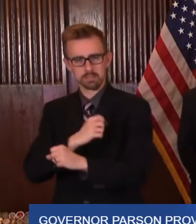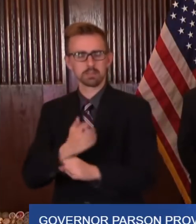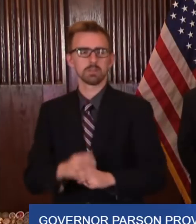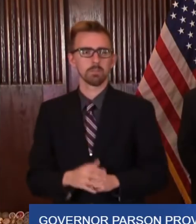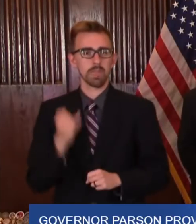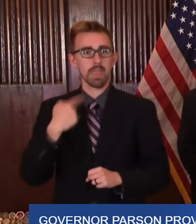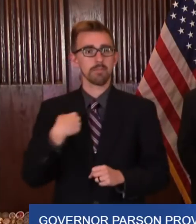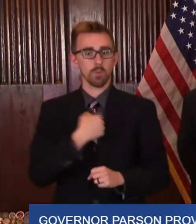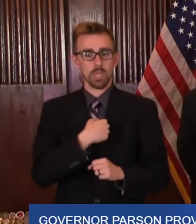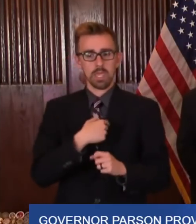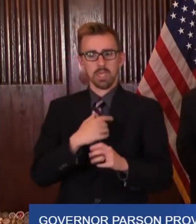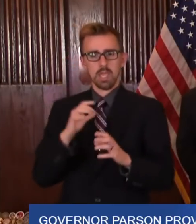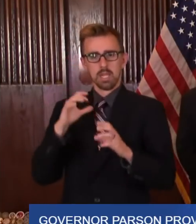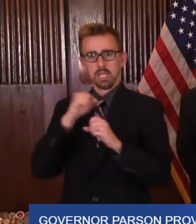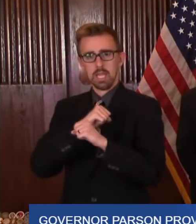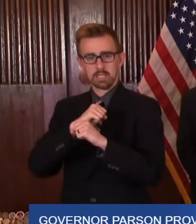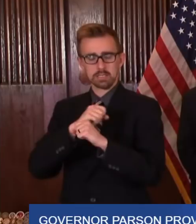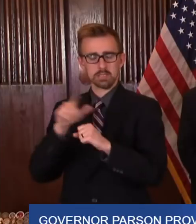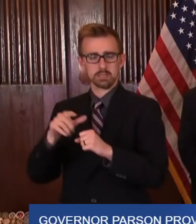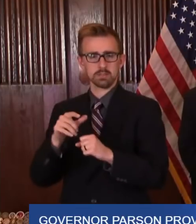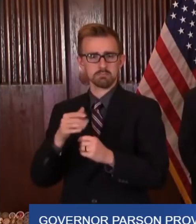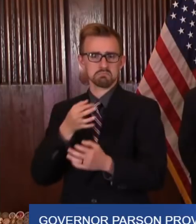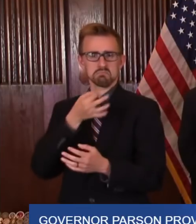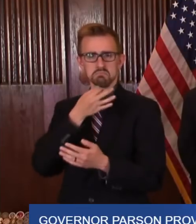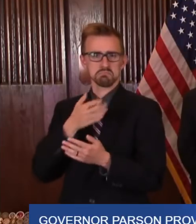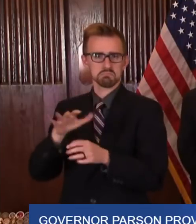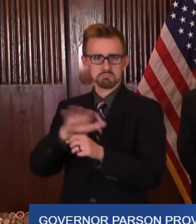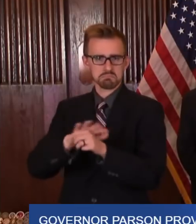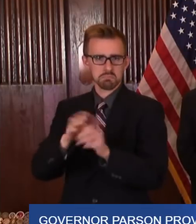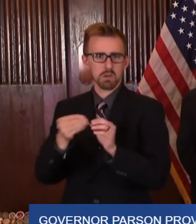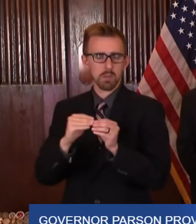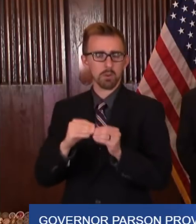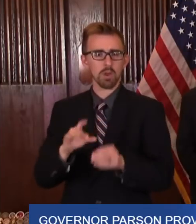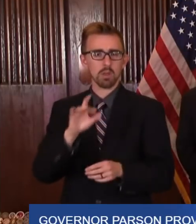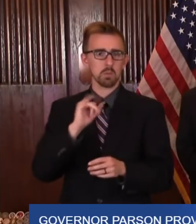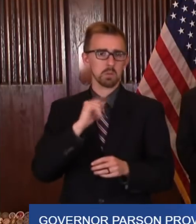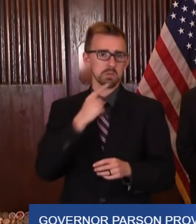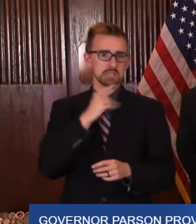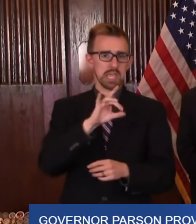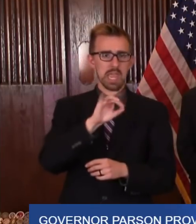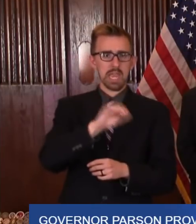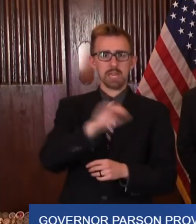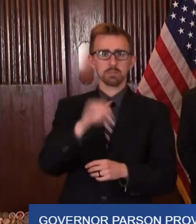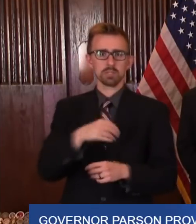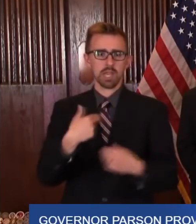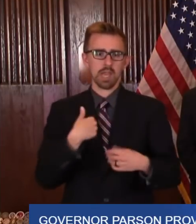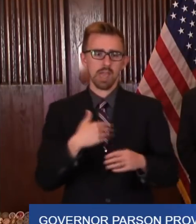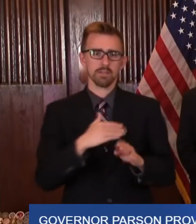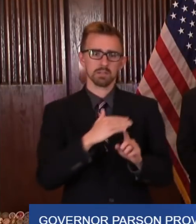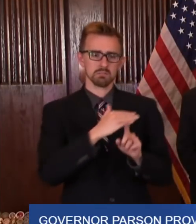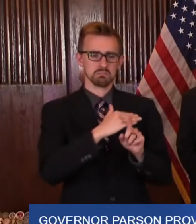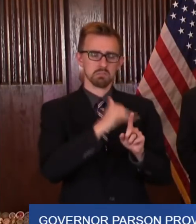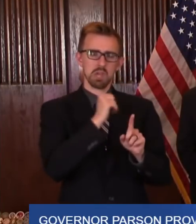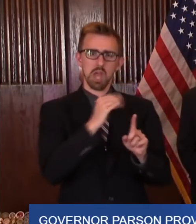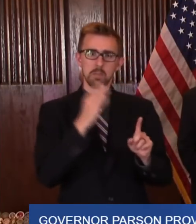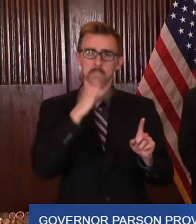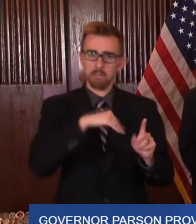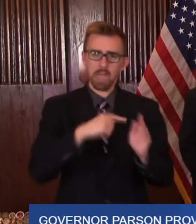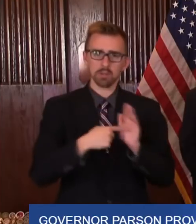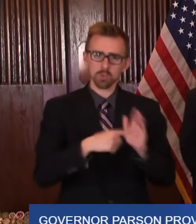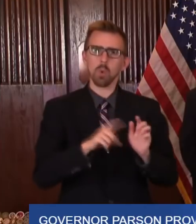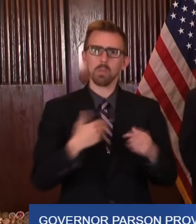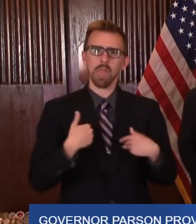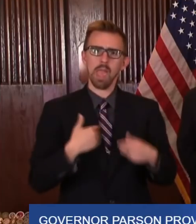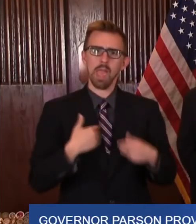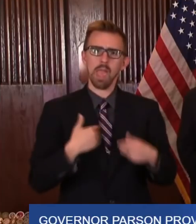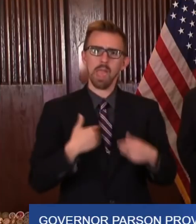were to extrapolate, we would say that 80% of COVID-19 patients have mild symptoms and recover. There's probably a larger